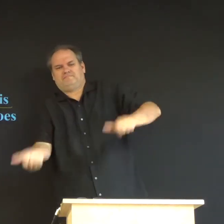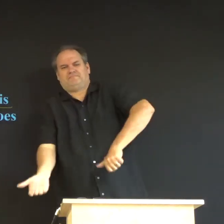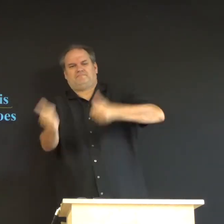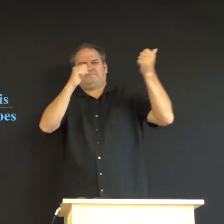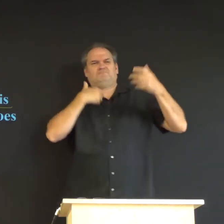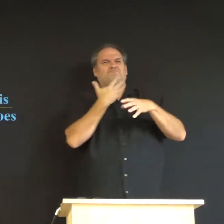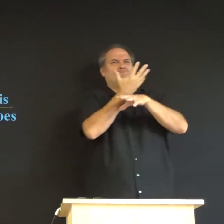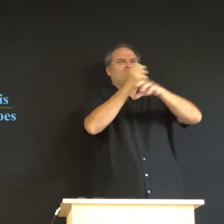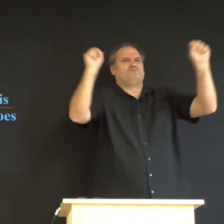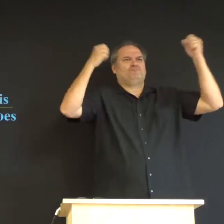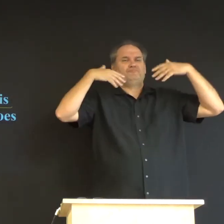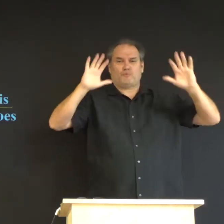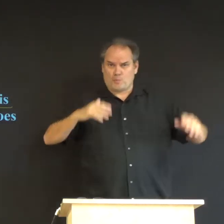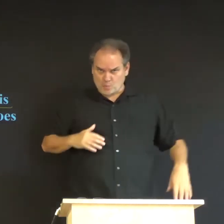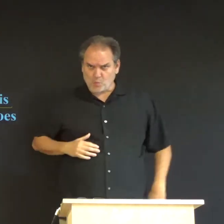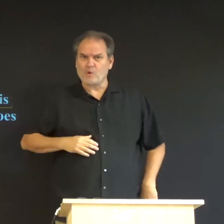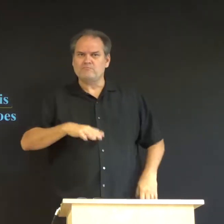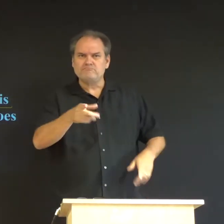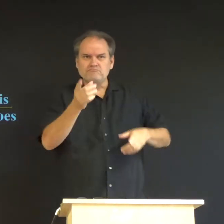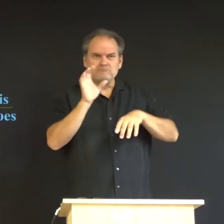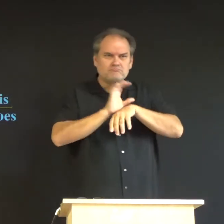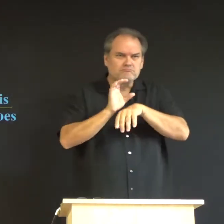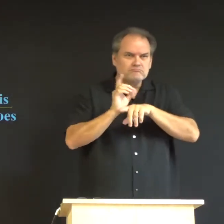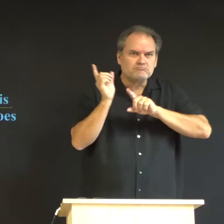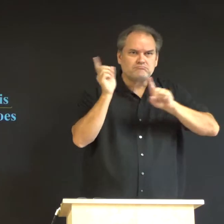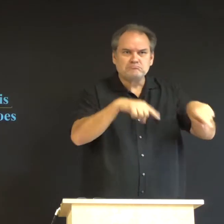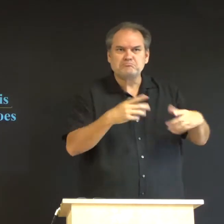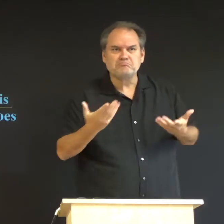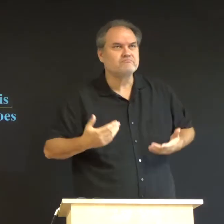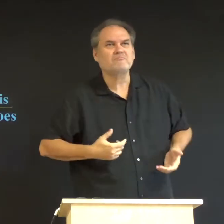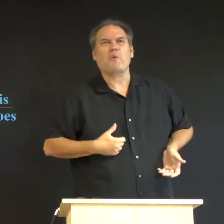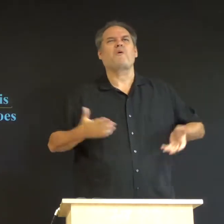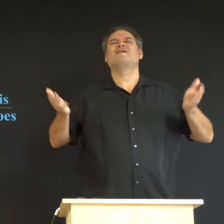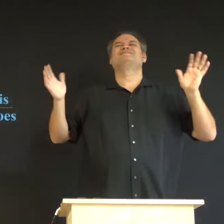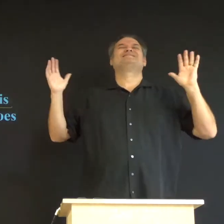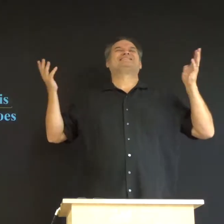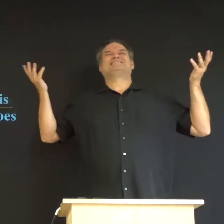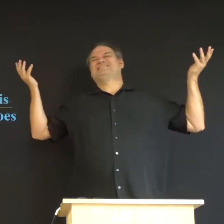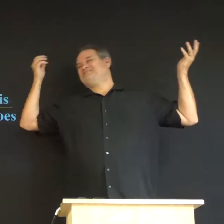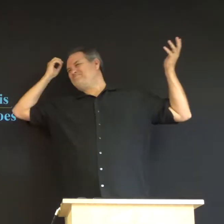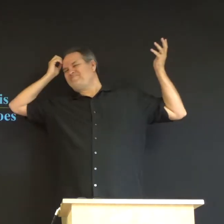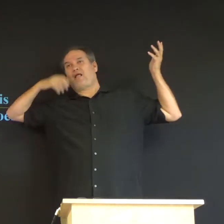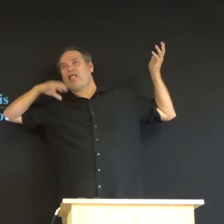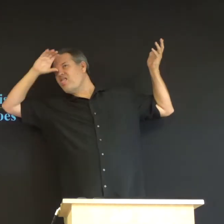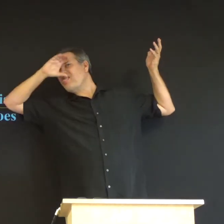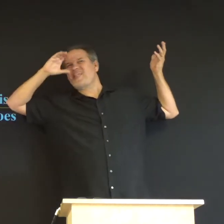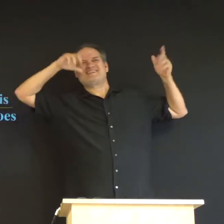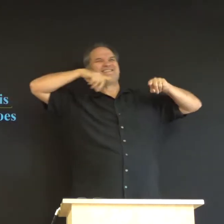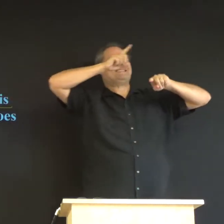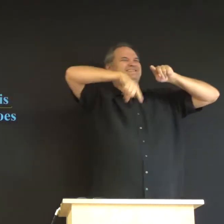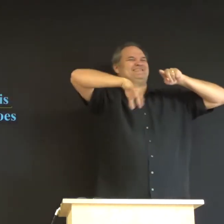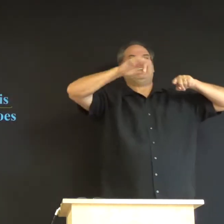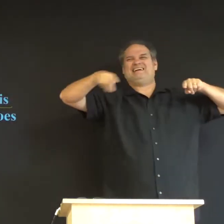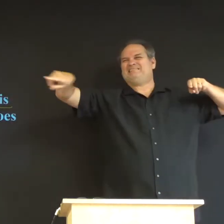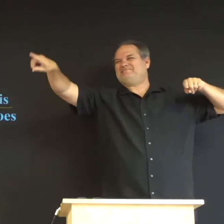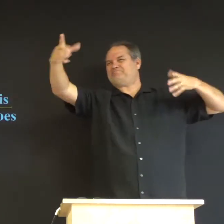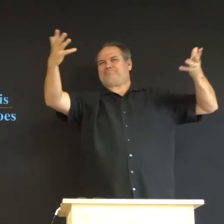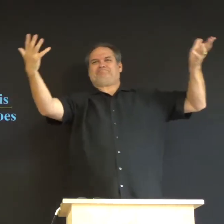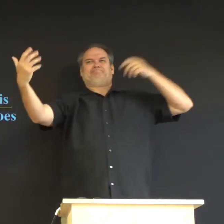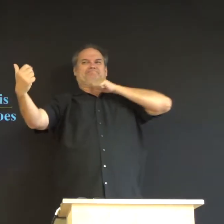You hear people just say, I'm just, I believe, I was baptized or whatever. Oh, really? What church are you going to? Oh,